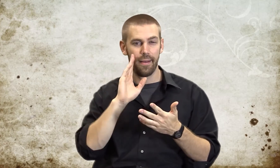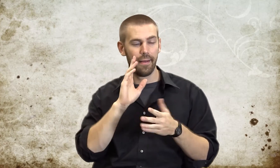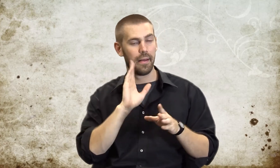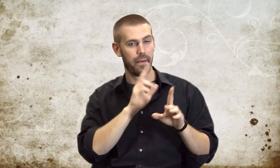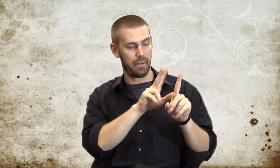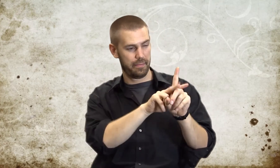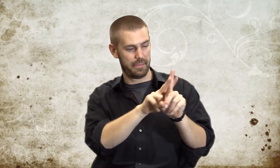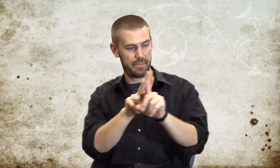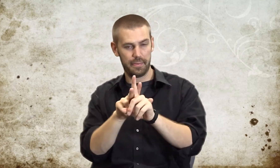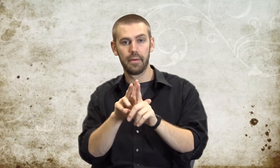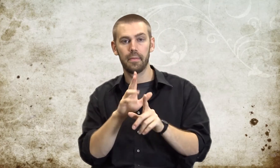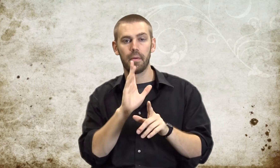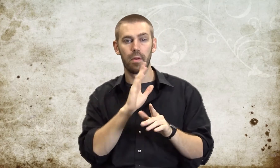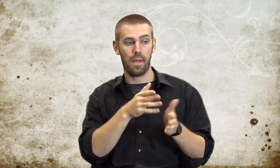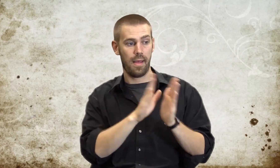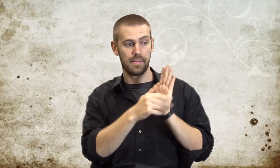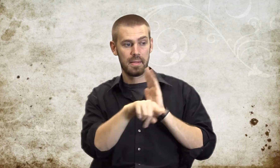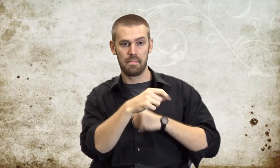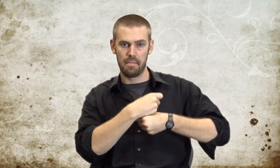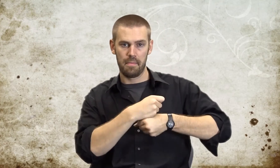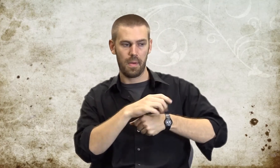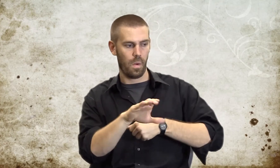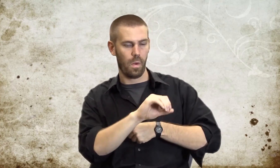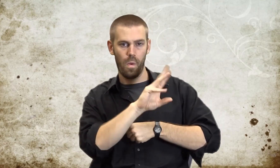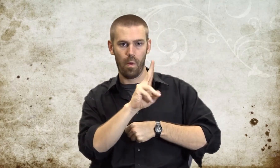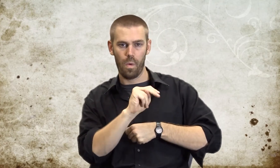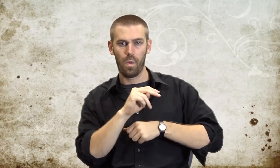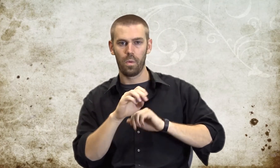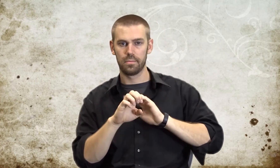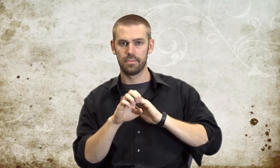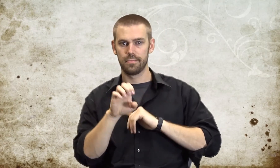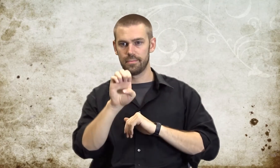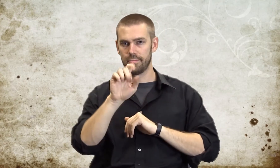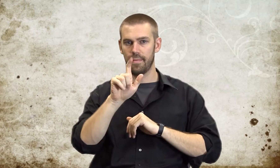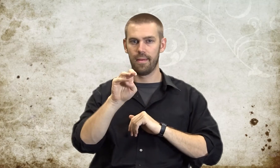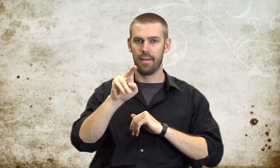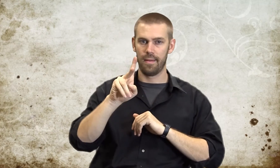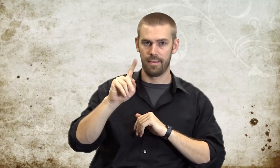lead, ask them to make their own element model.